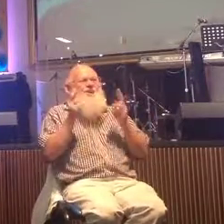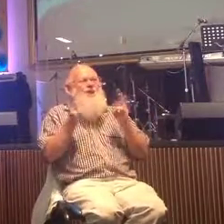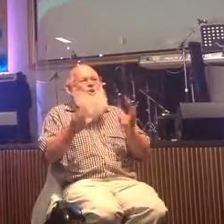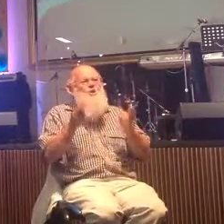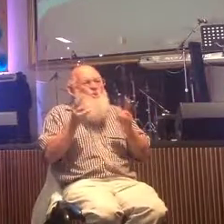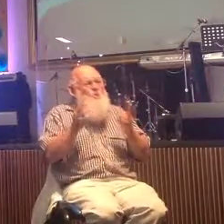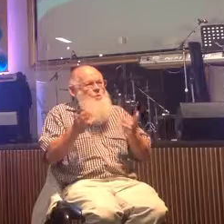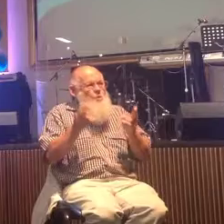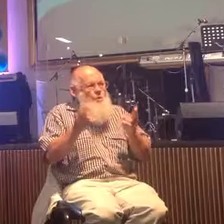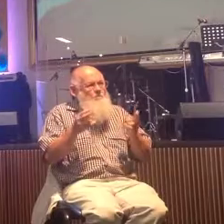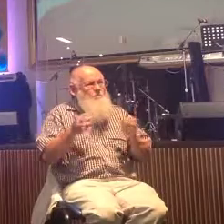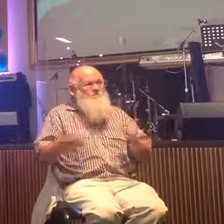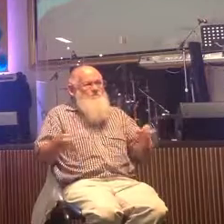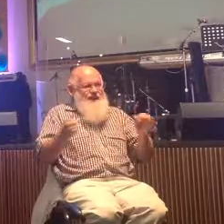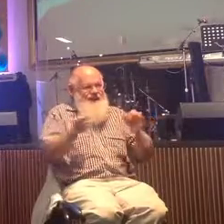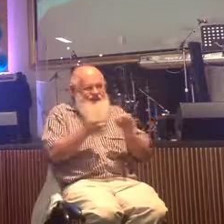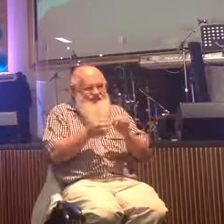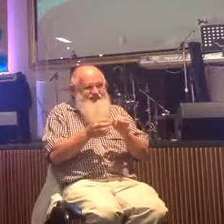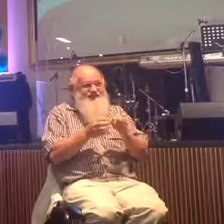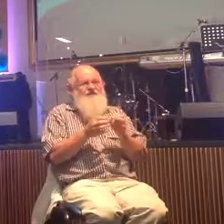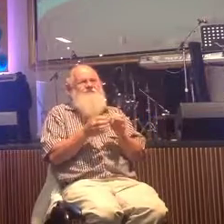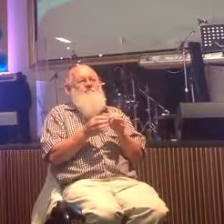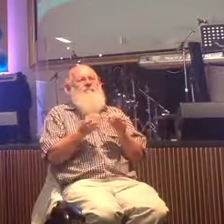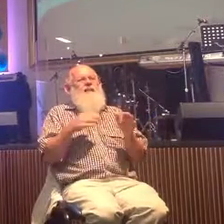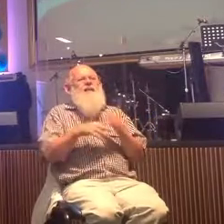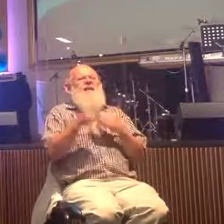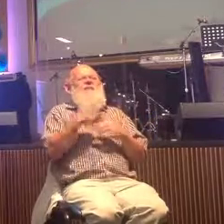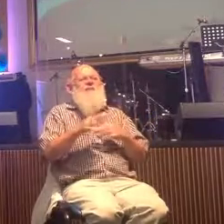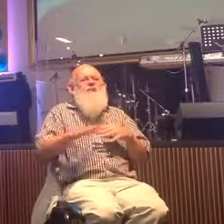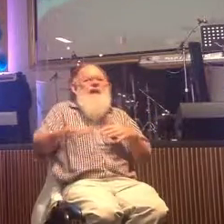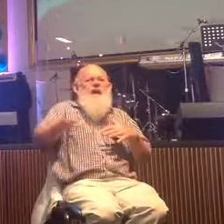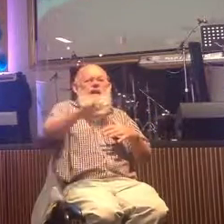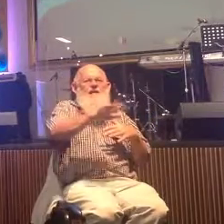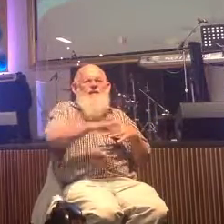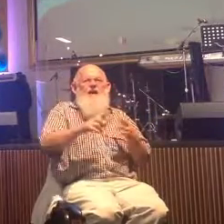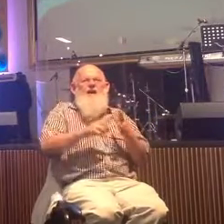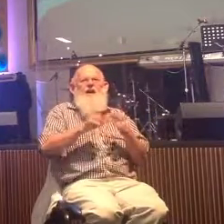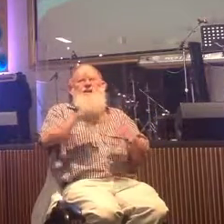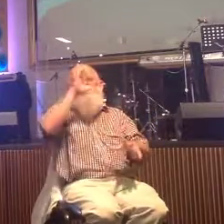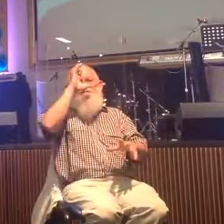out of the routine, out of the normal, and into the realm of faith.